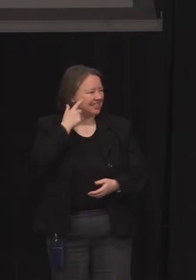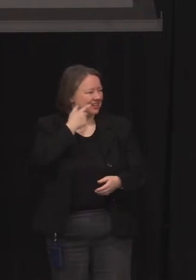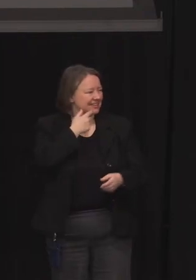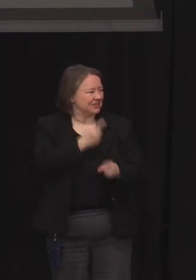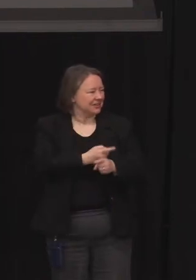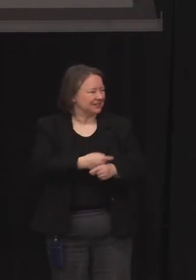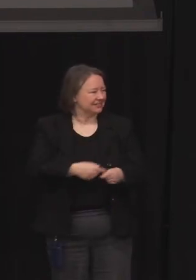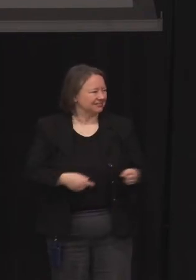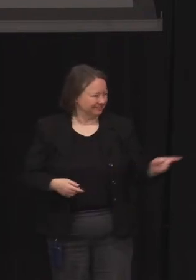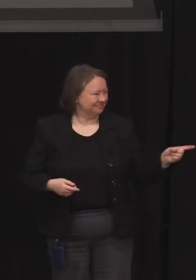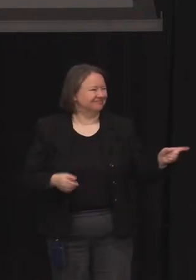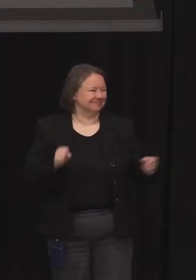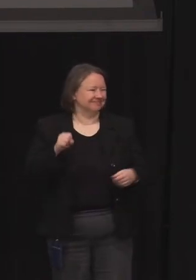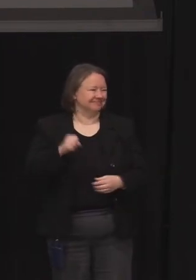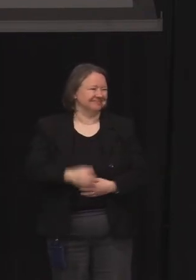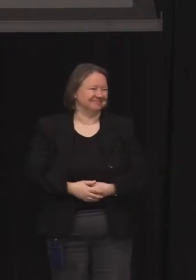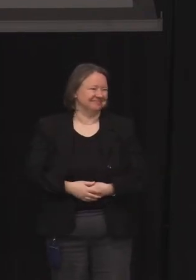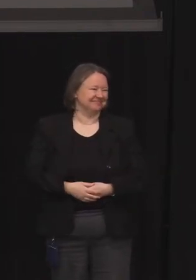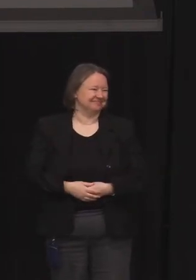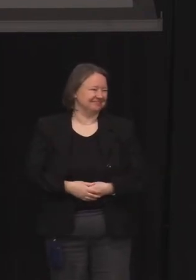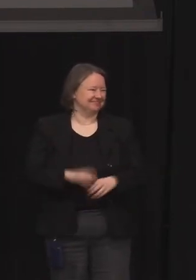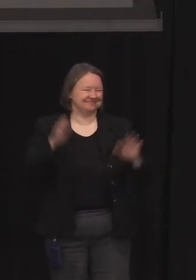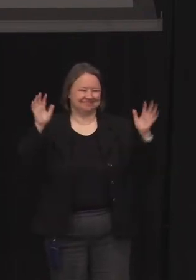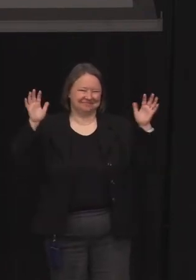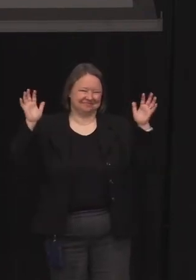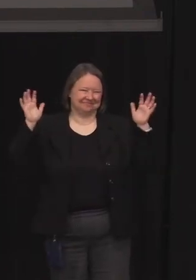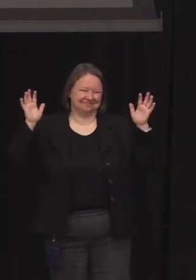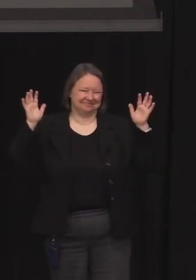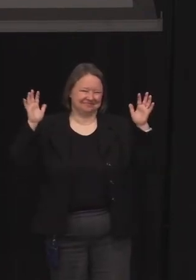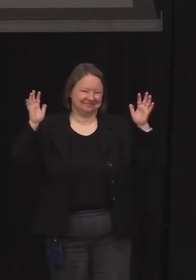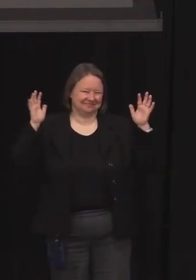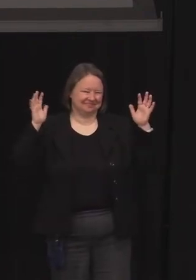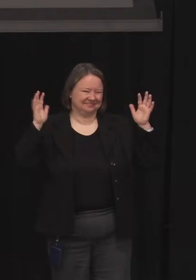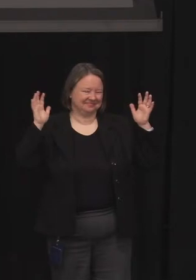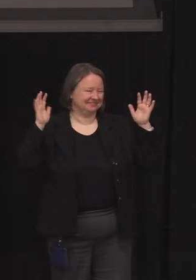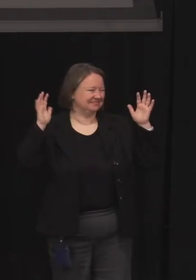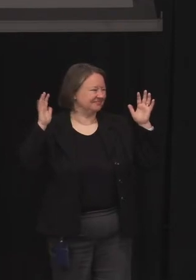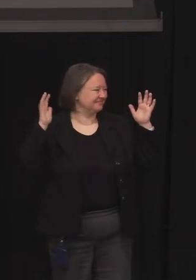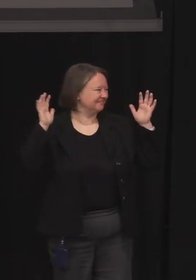said it. Yeah, all